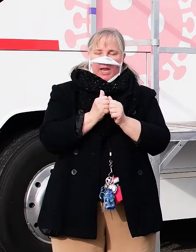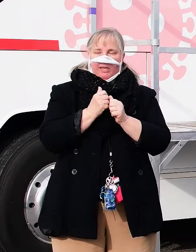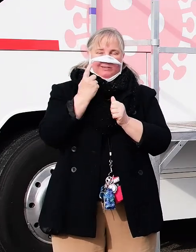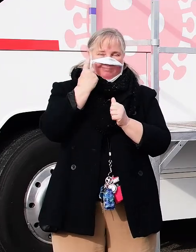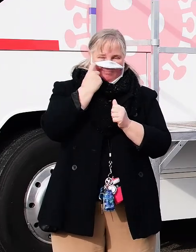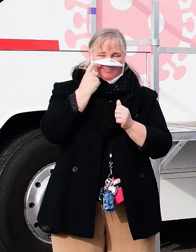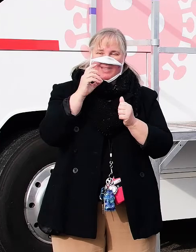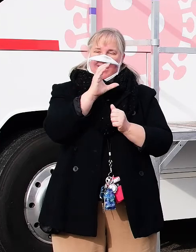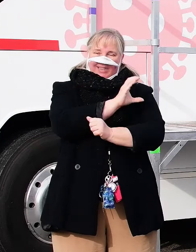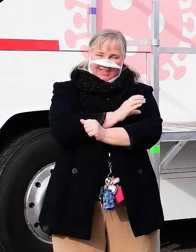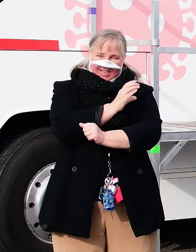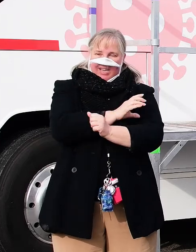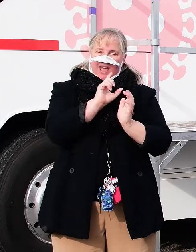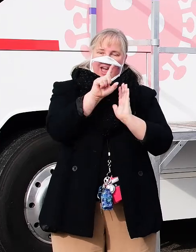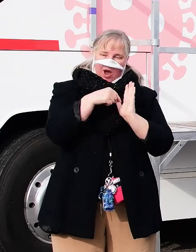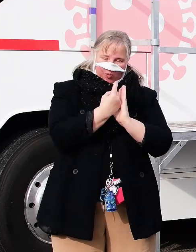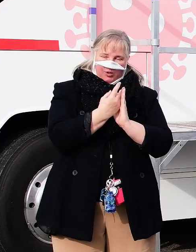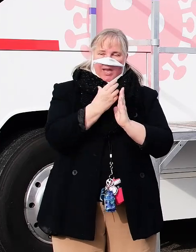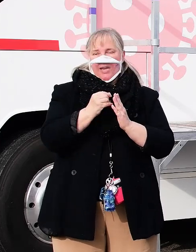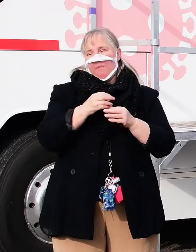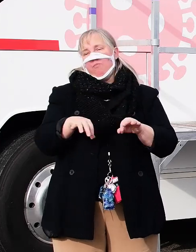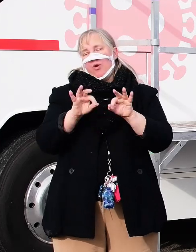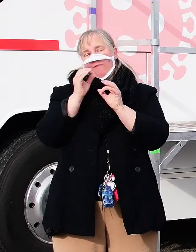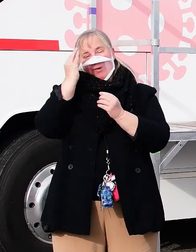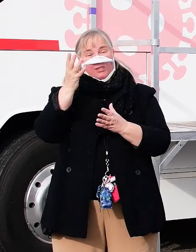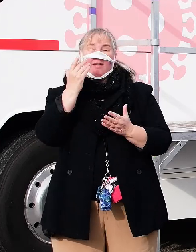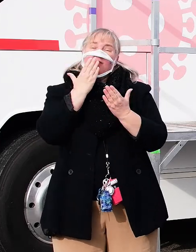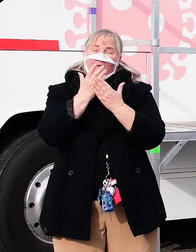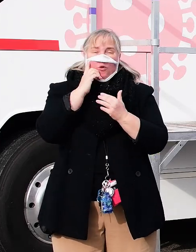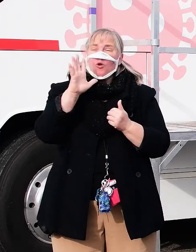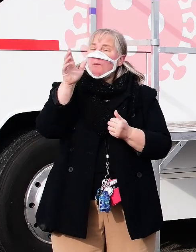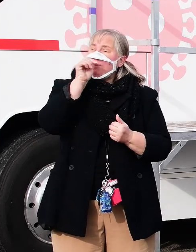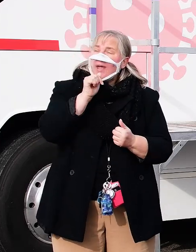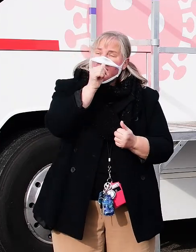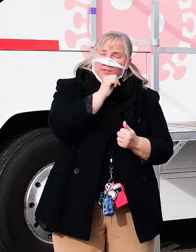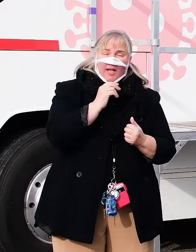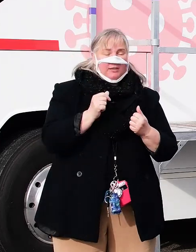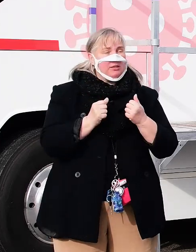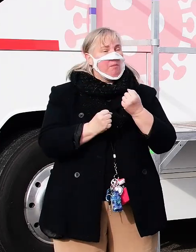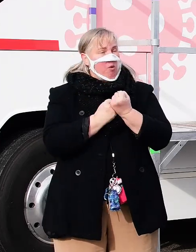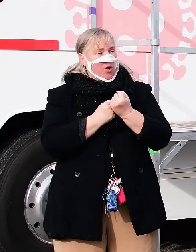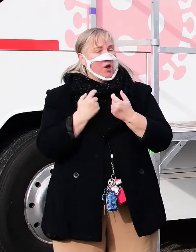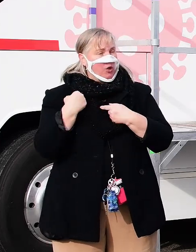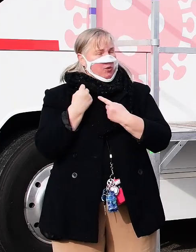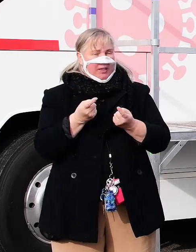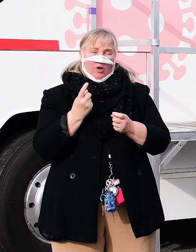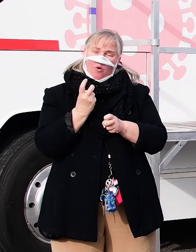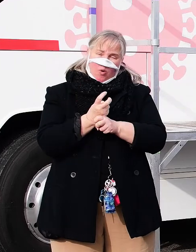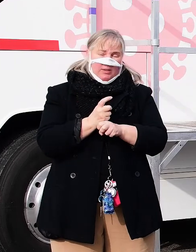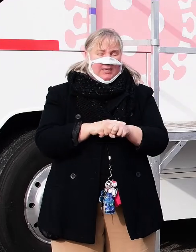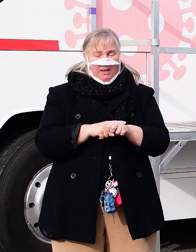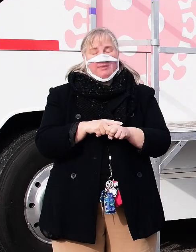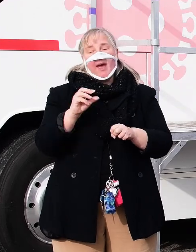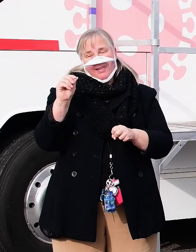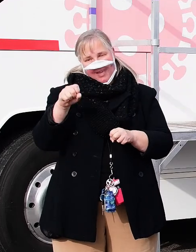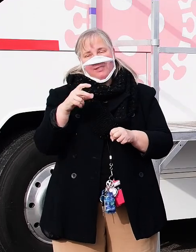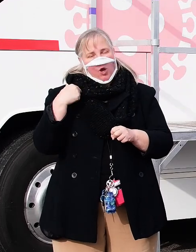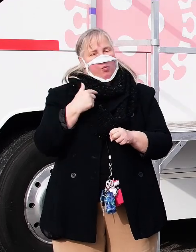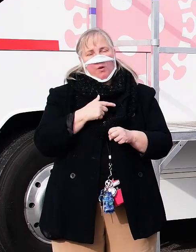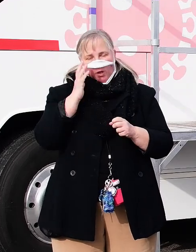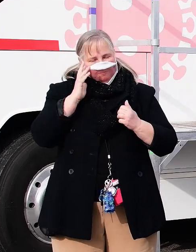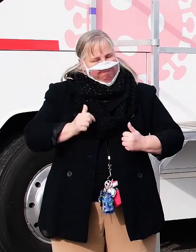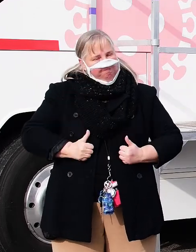and important information. Thank you for your patience and support during these difficult times. And yes, we will get through it